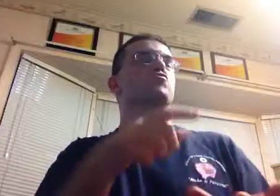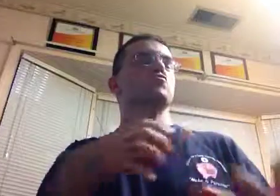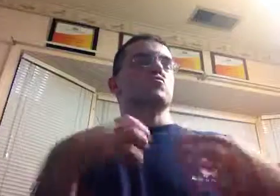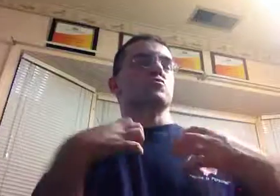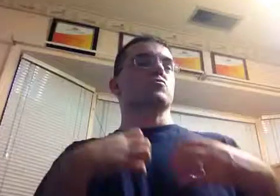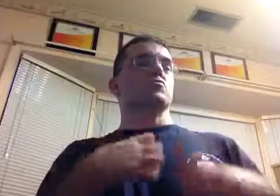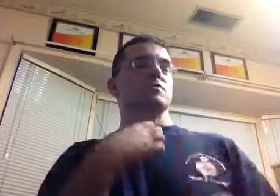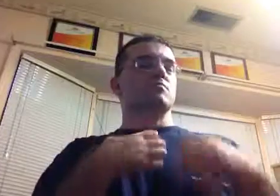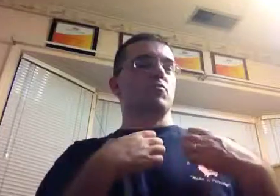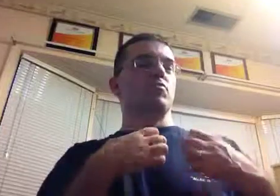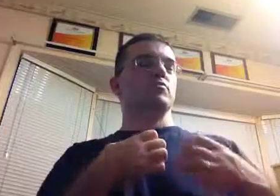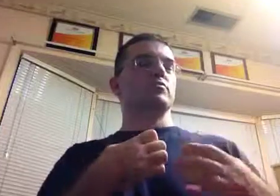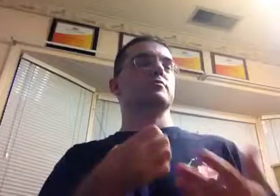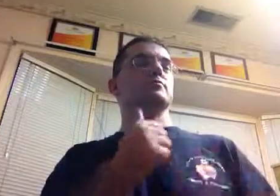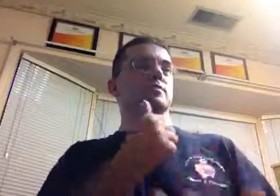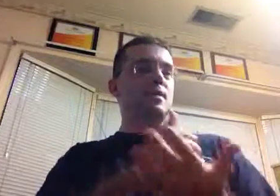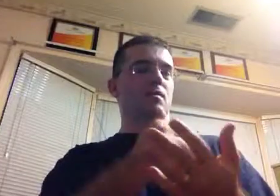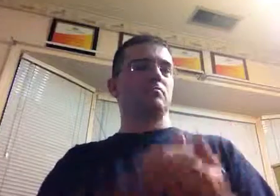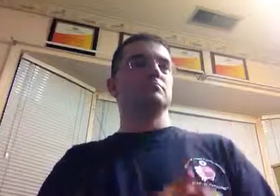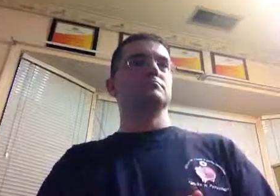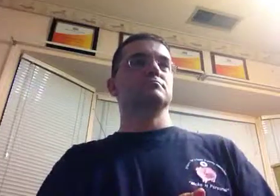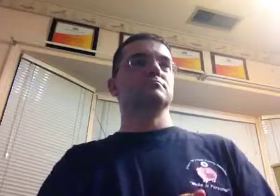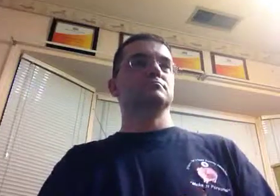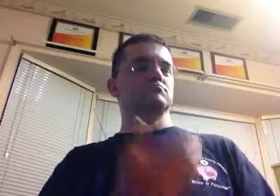here. Great discussion.